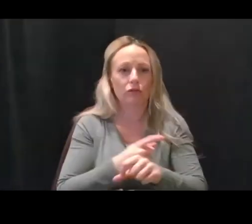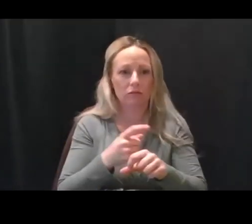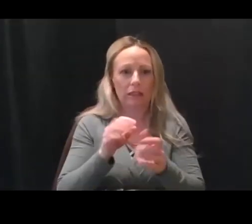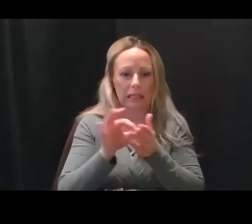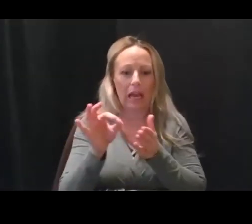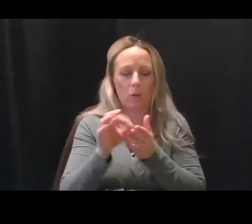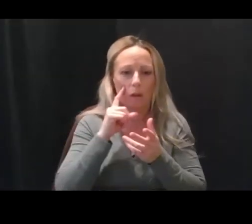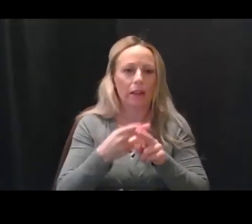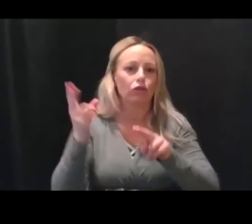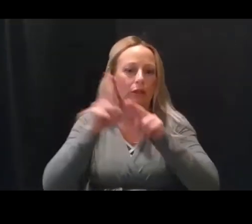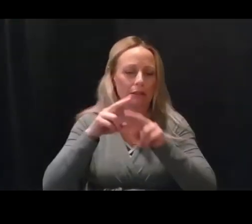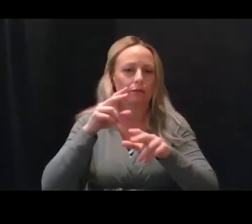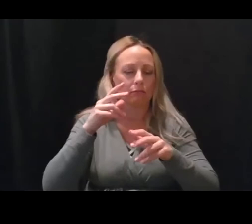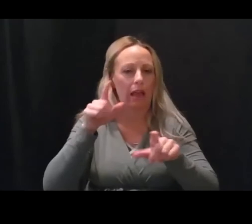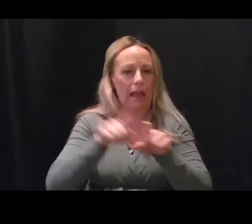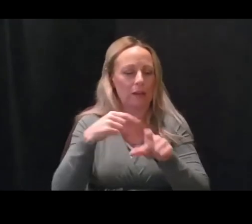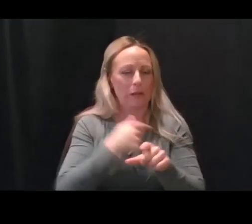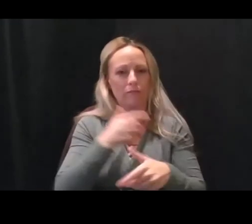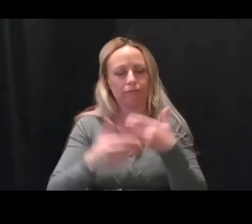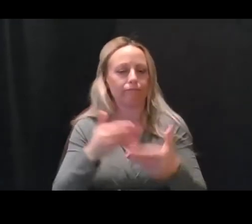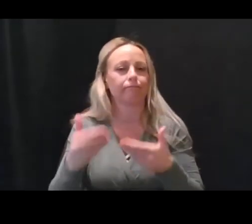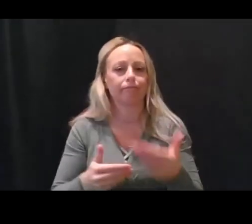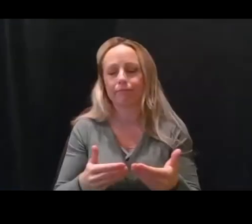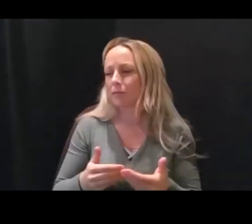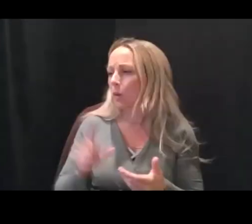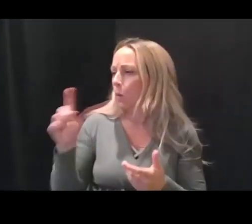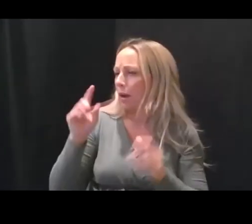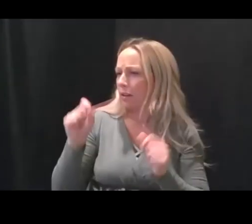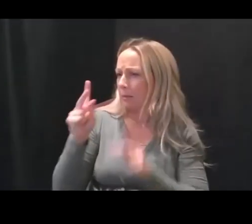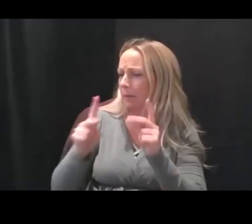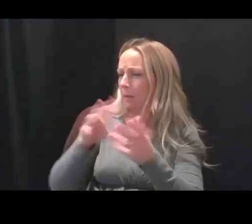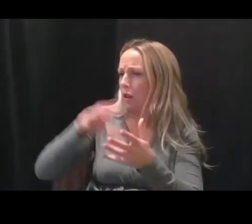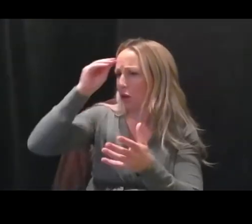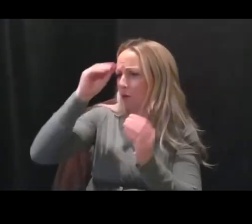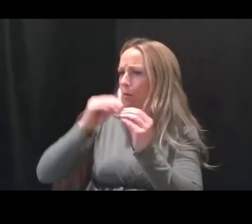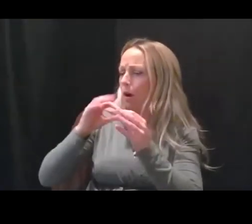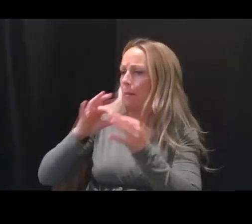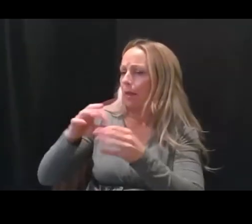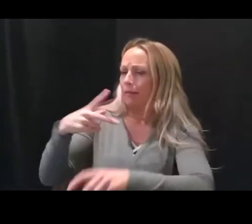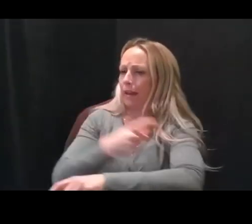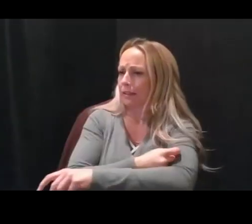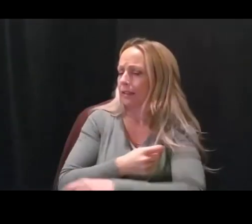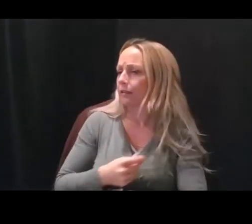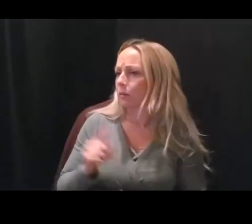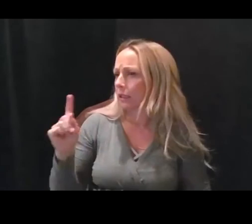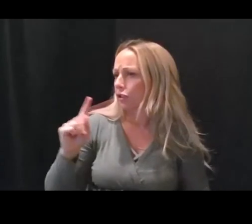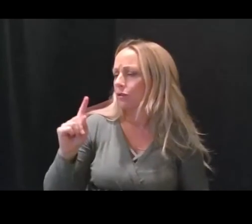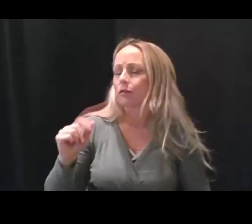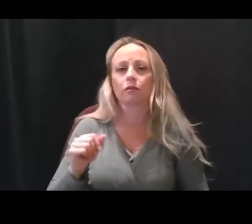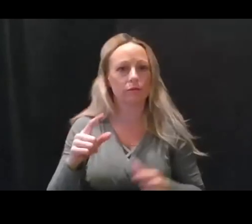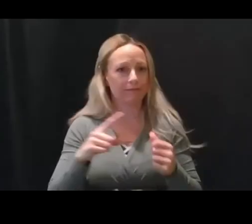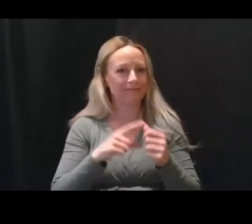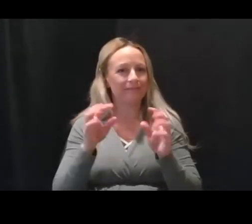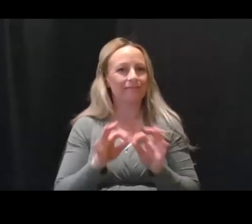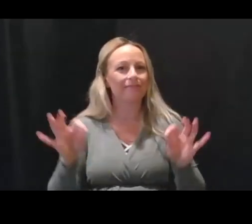Just for any individual in our community, where should they look to learn more information about vaccines? Sure. First, it's important